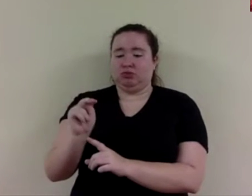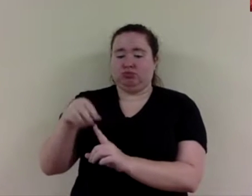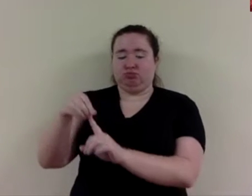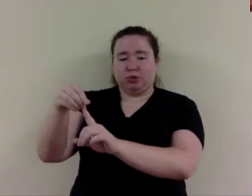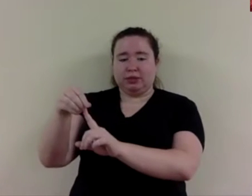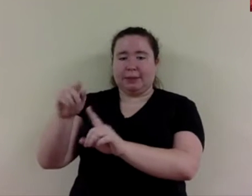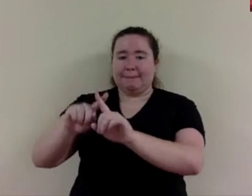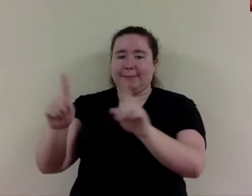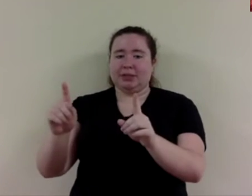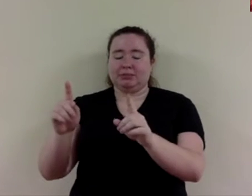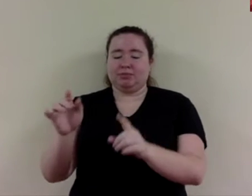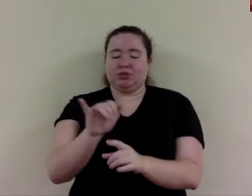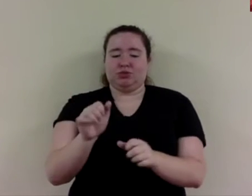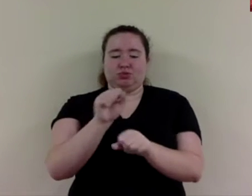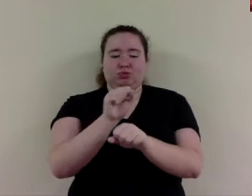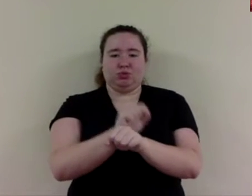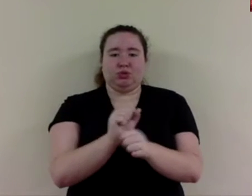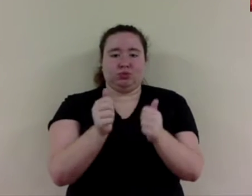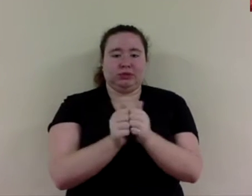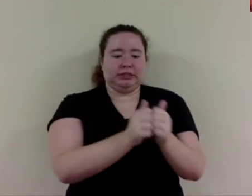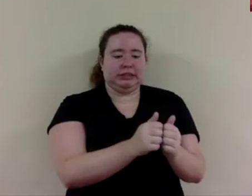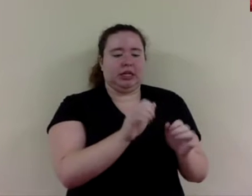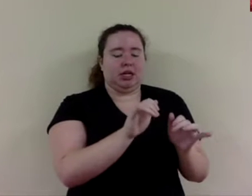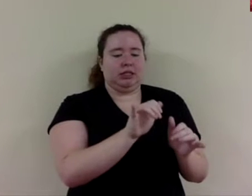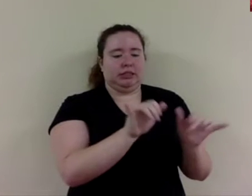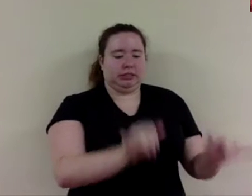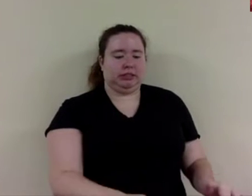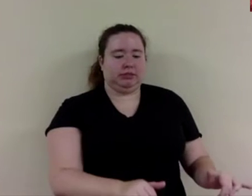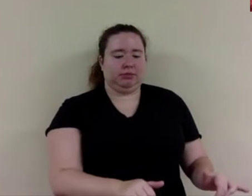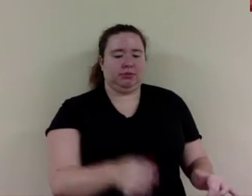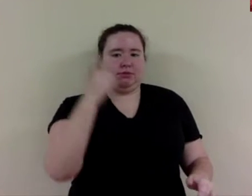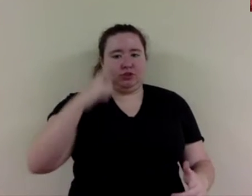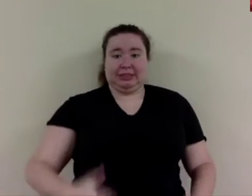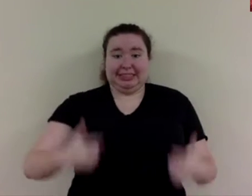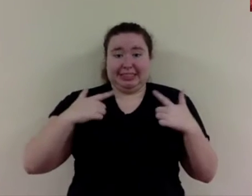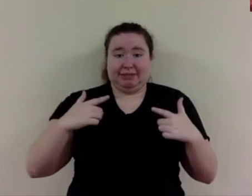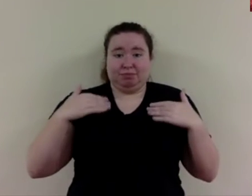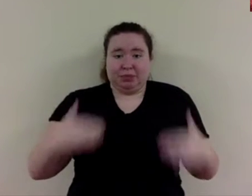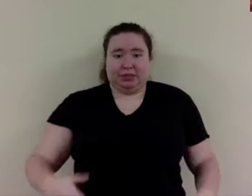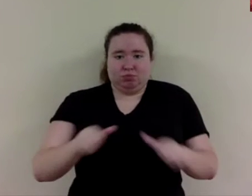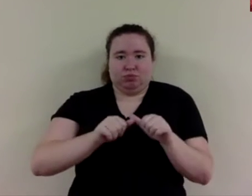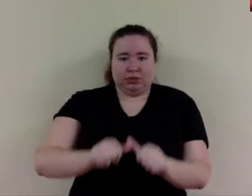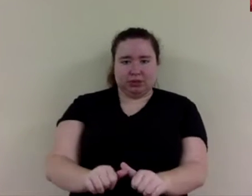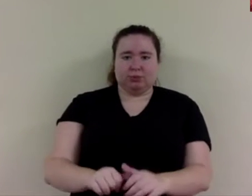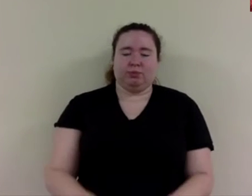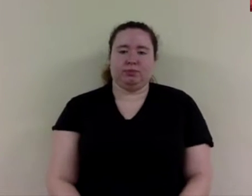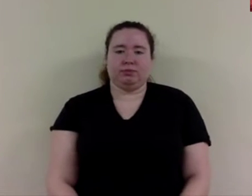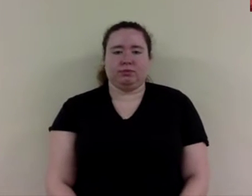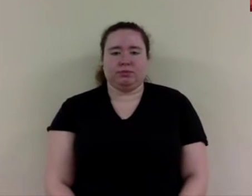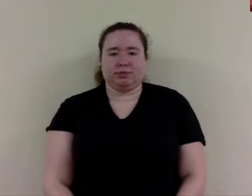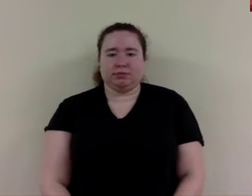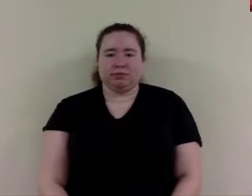that it does function in conjunction with all of the 10 other organ systems to allow you to be alive and to maintain homeostasis, and that's what we're all